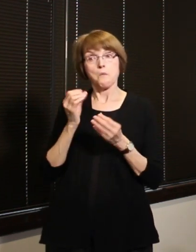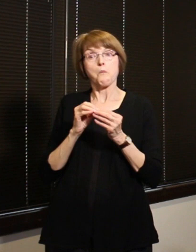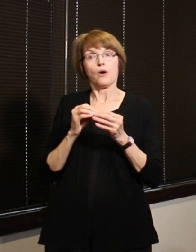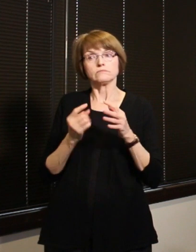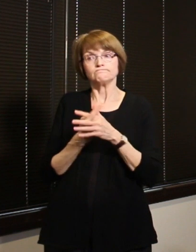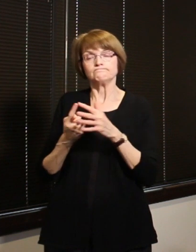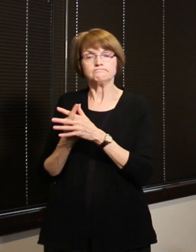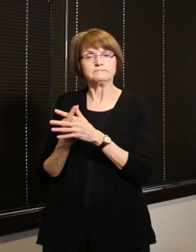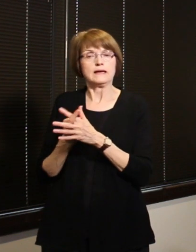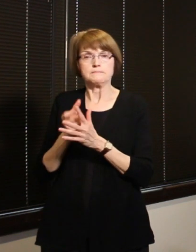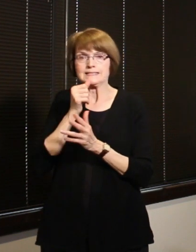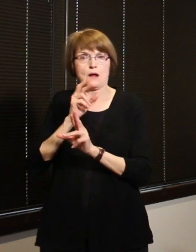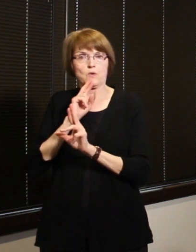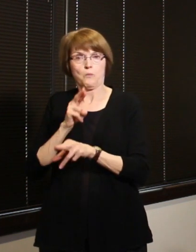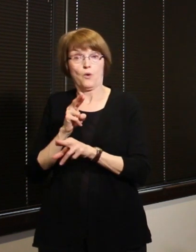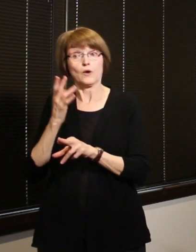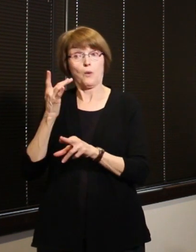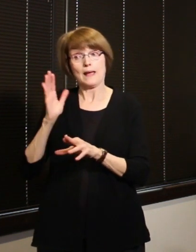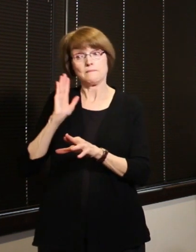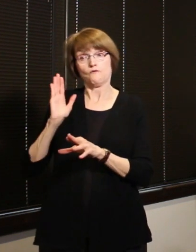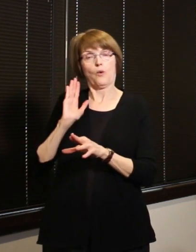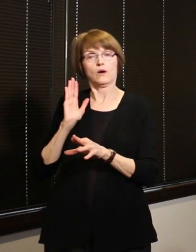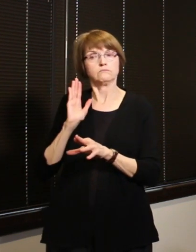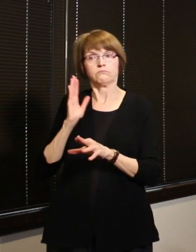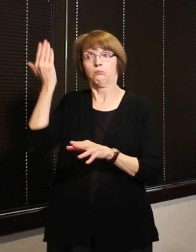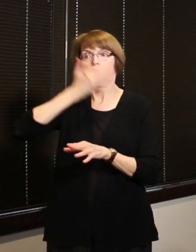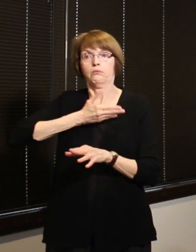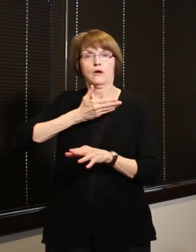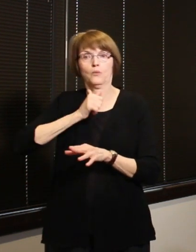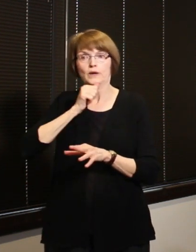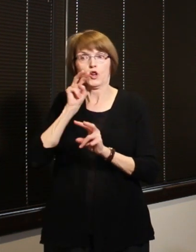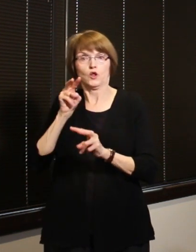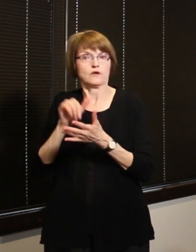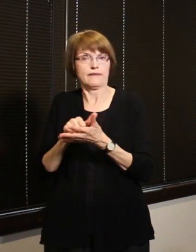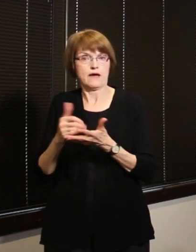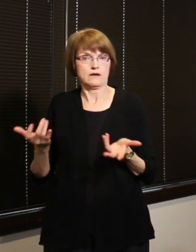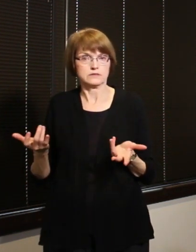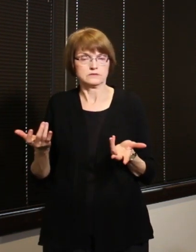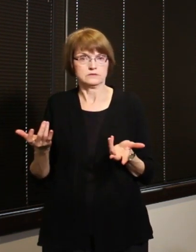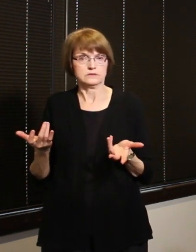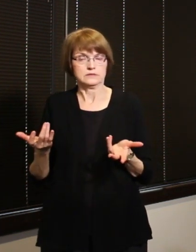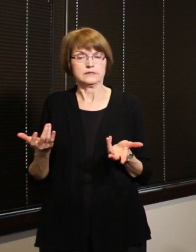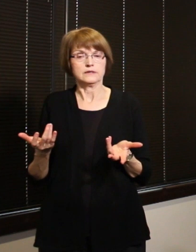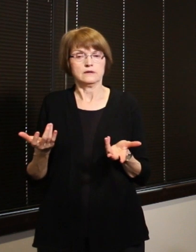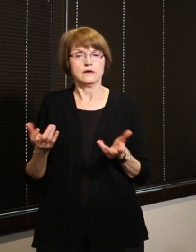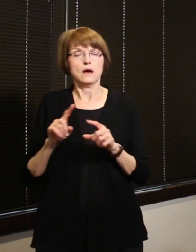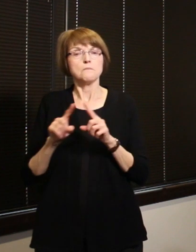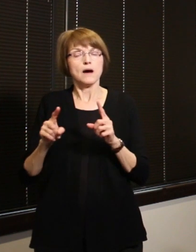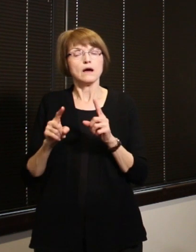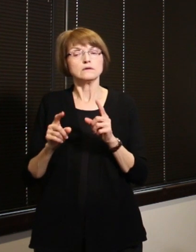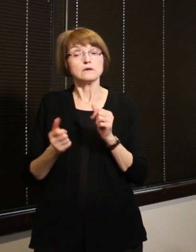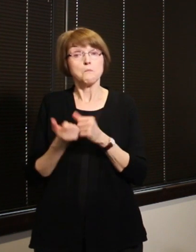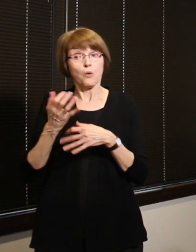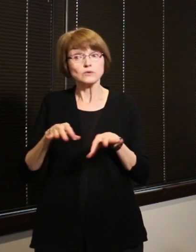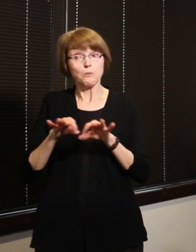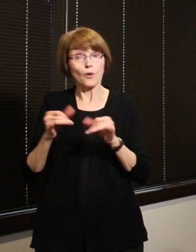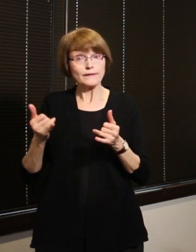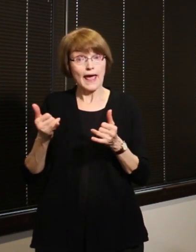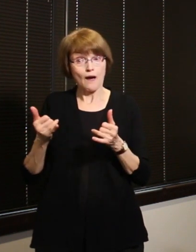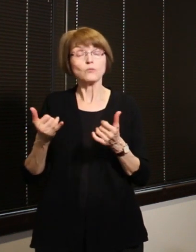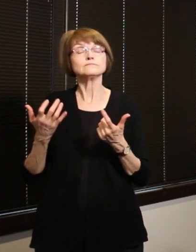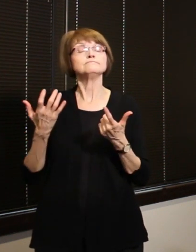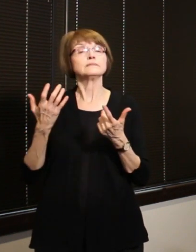Because people weren't used to looking for it before. But I think the biggest thing that people are doing differently is